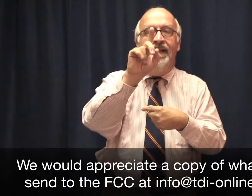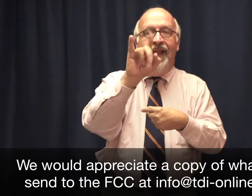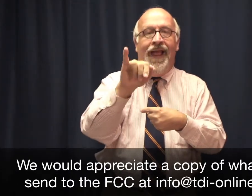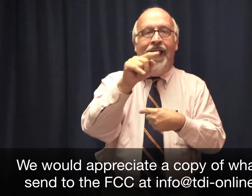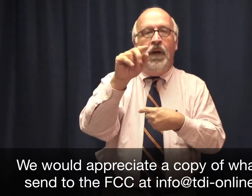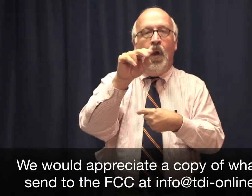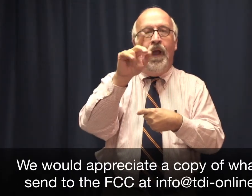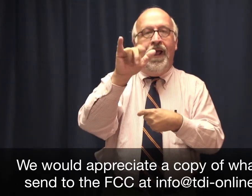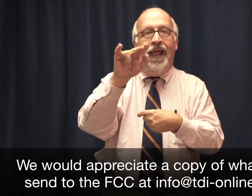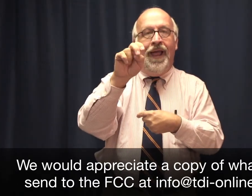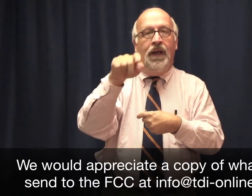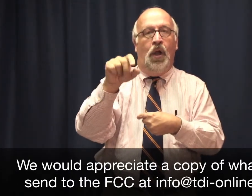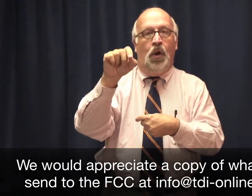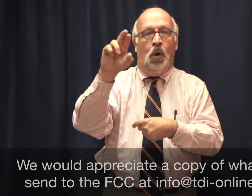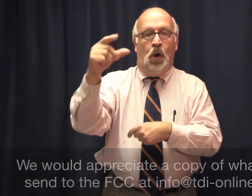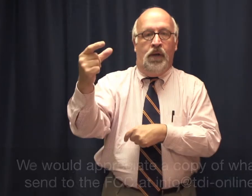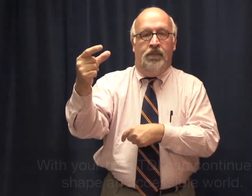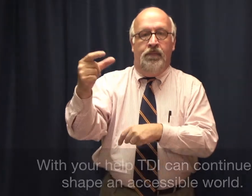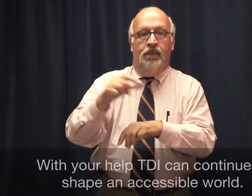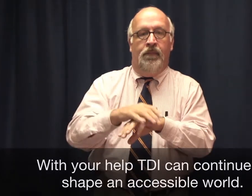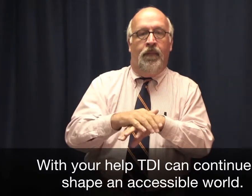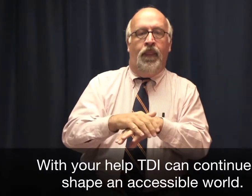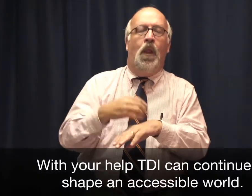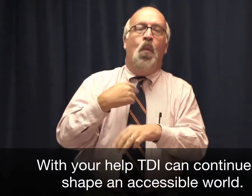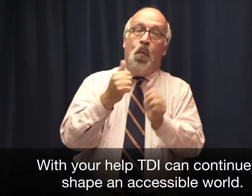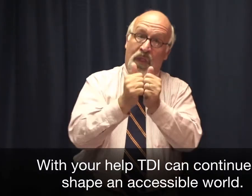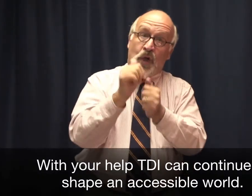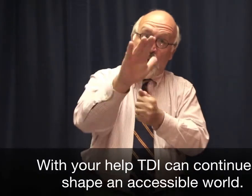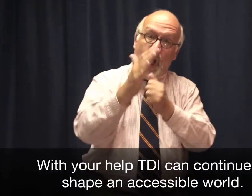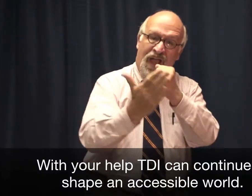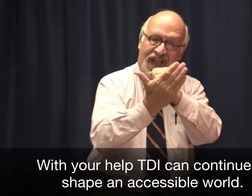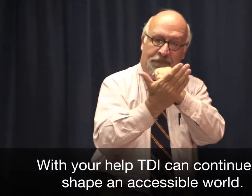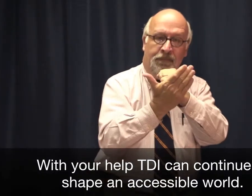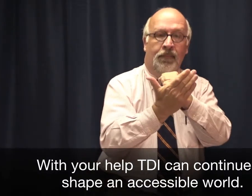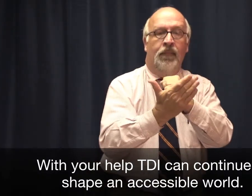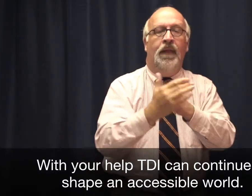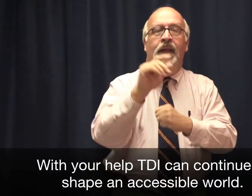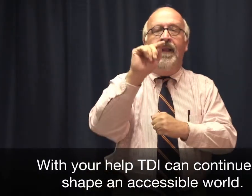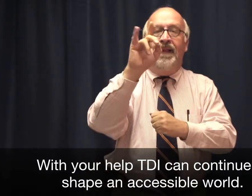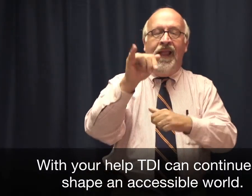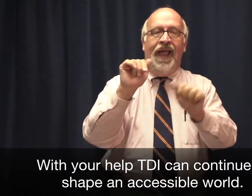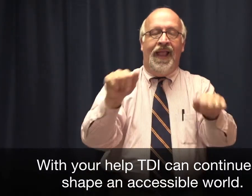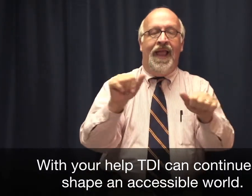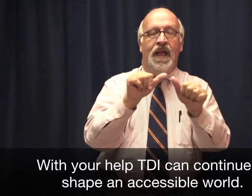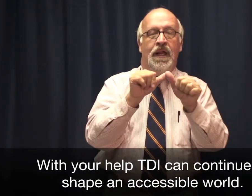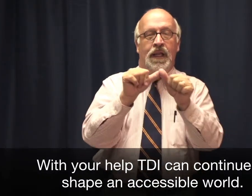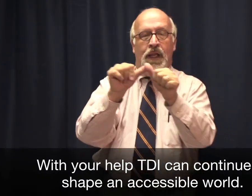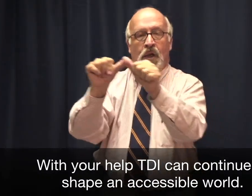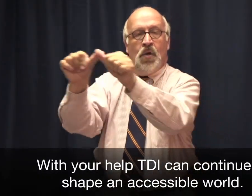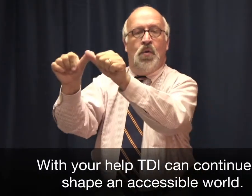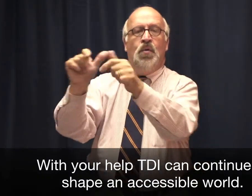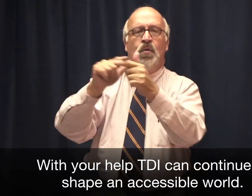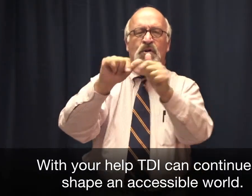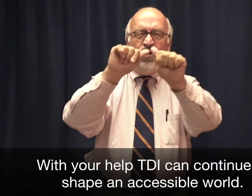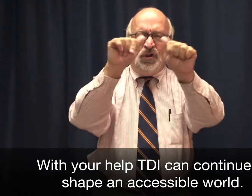tdionline.org. With your help, TDI can continue to shape